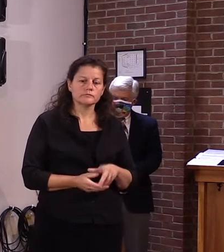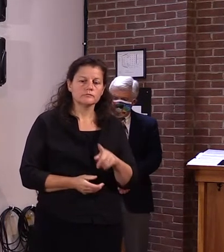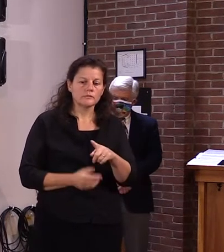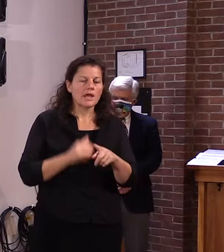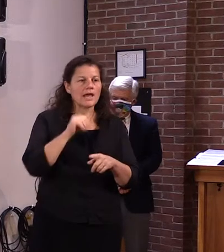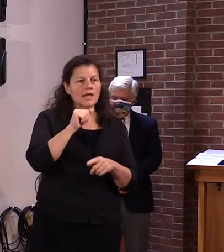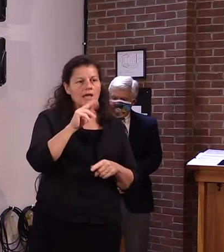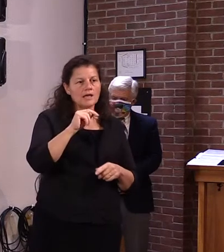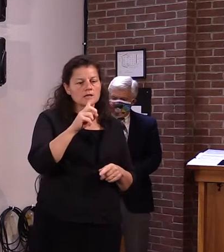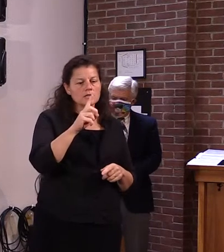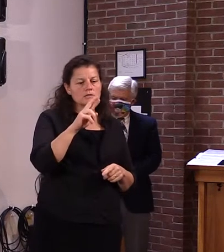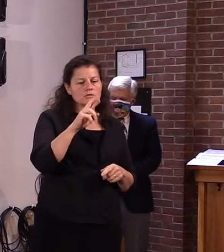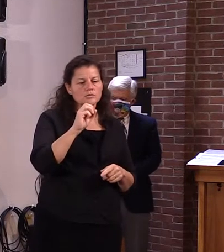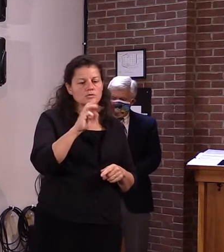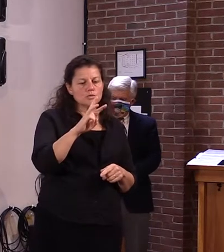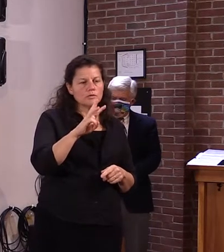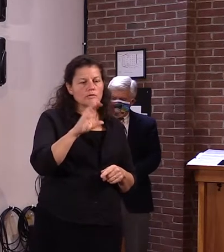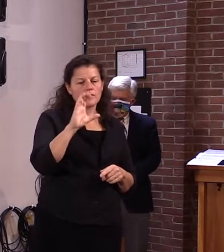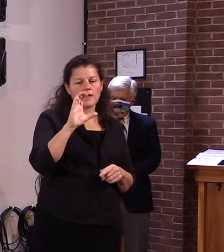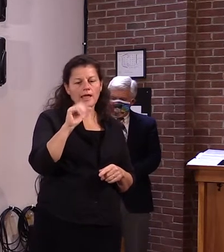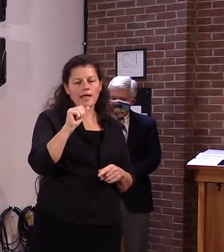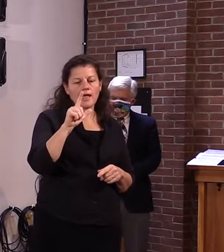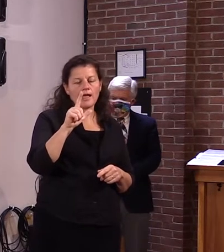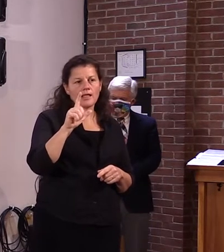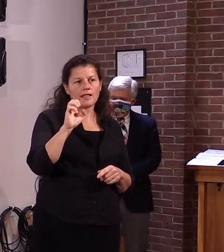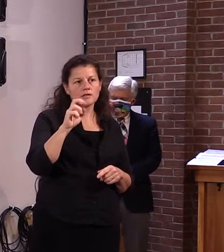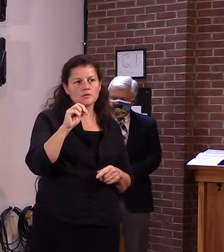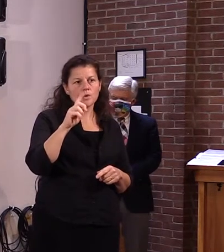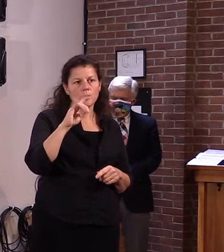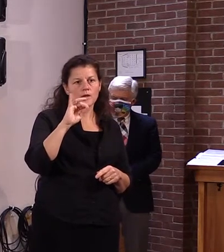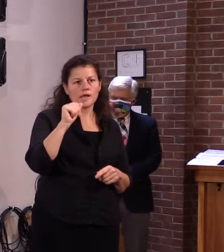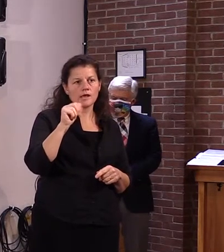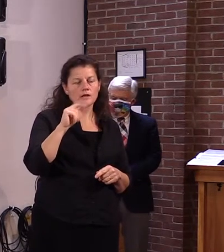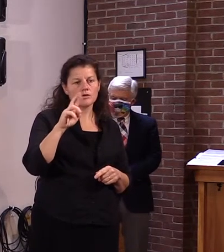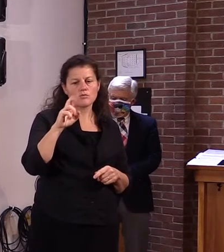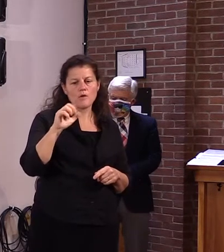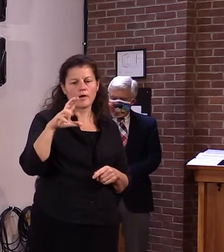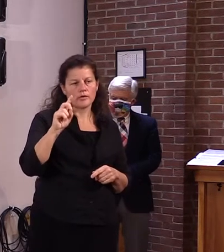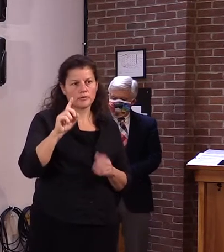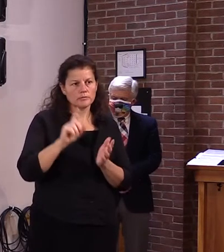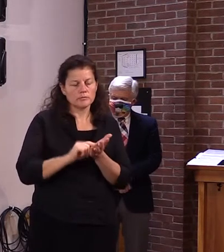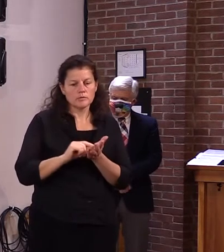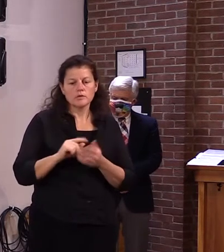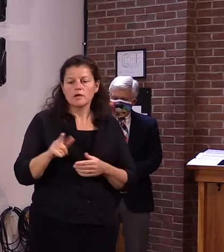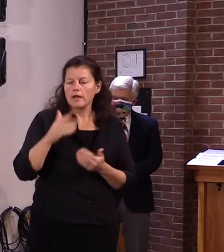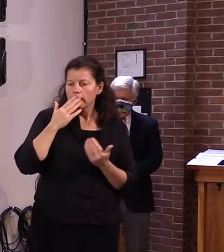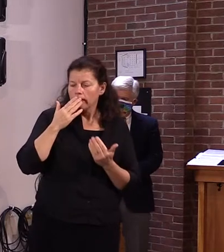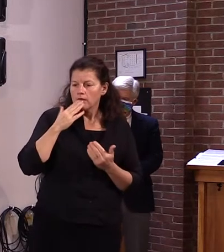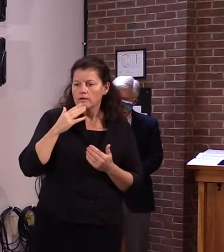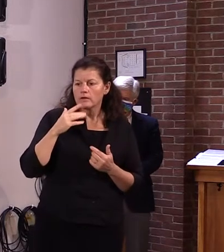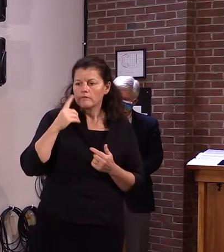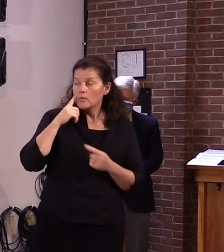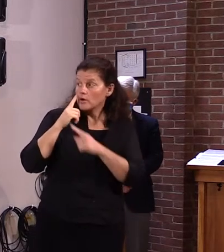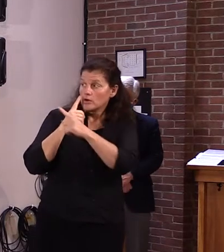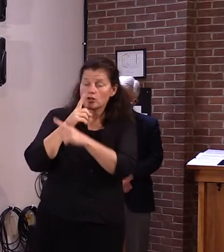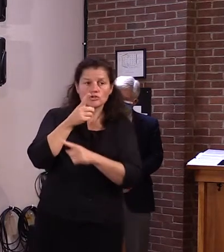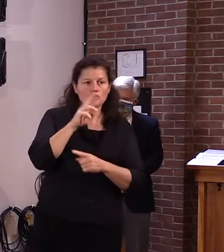Okay, Andrew, Caledonian Record. Yep, thank you. Good morning, everyone. This is for Dr.